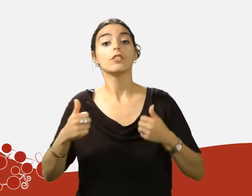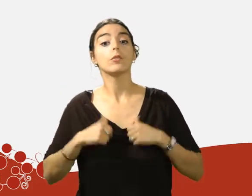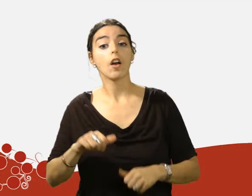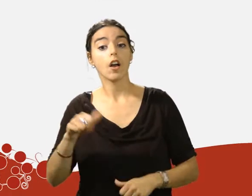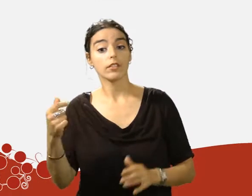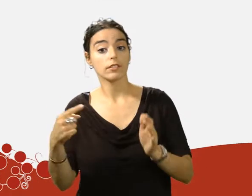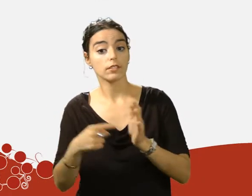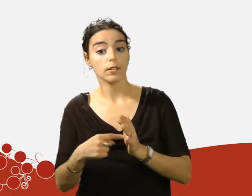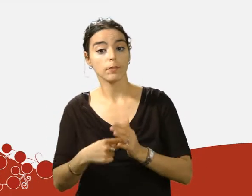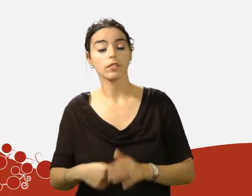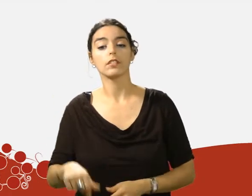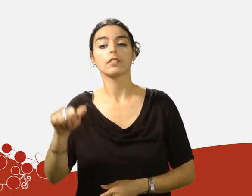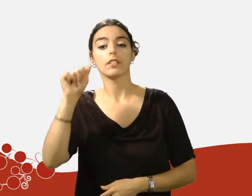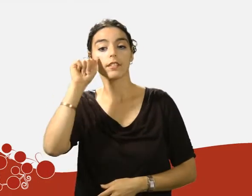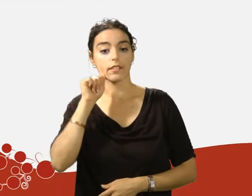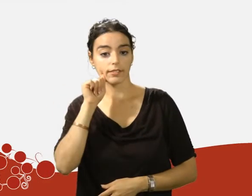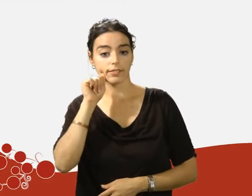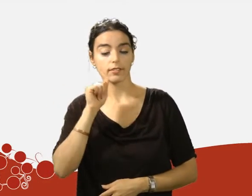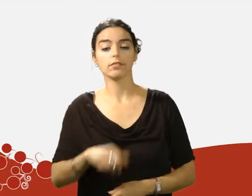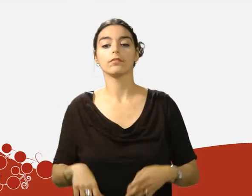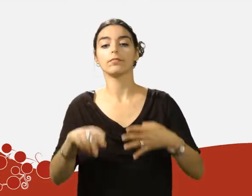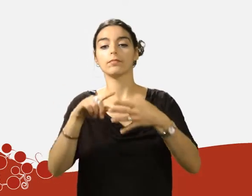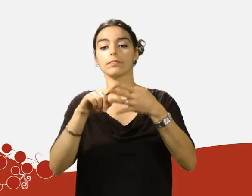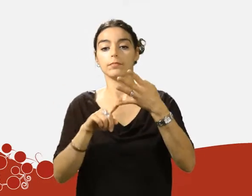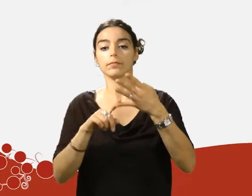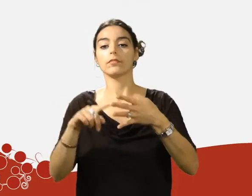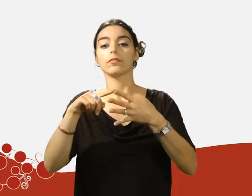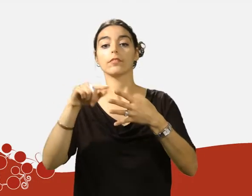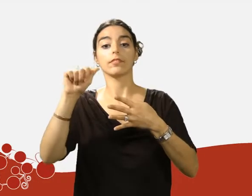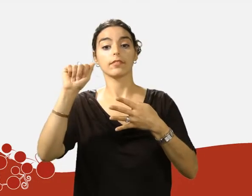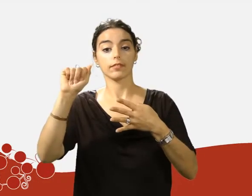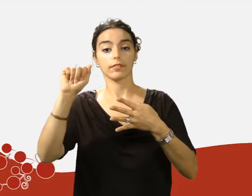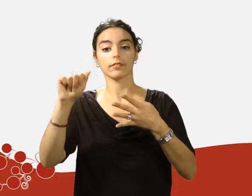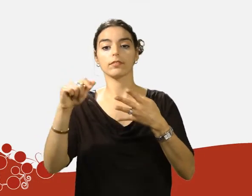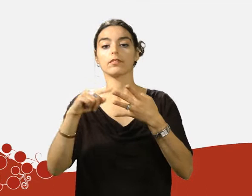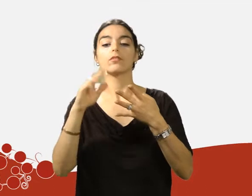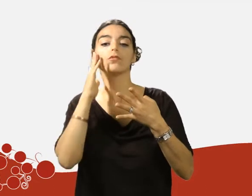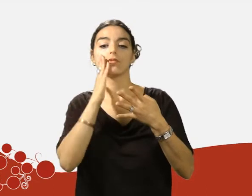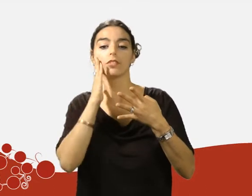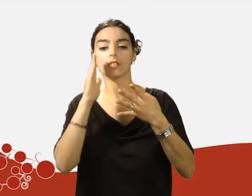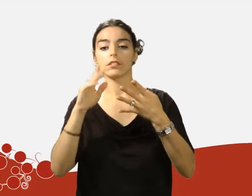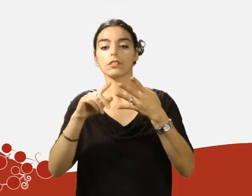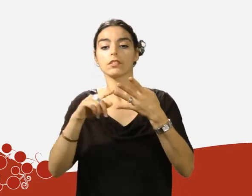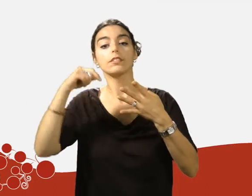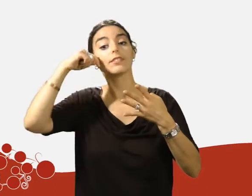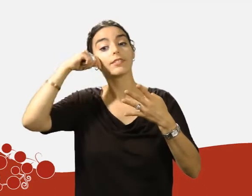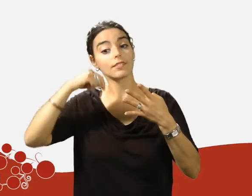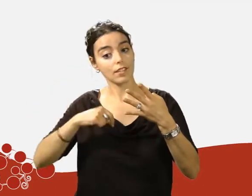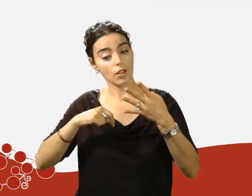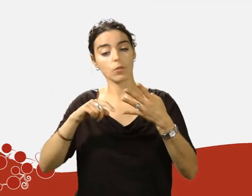signer. Another sign is ant. This is the hand shape. The location is on the cheek. The movement